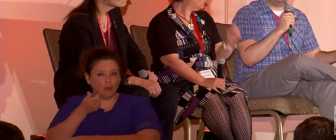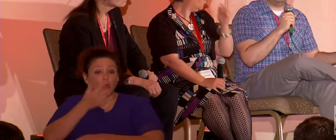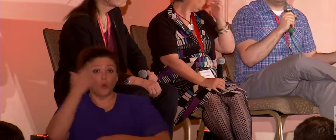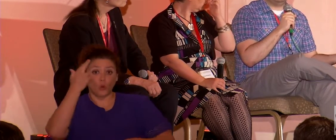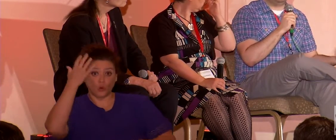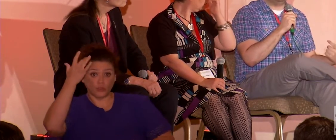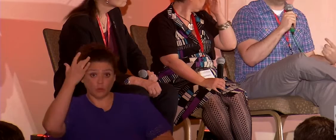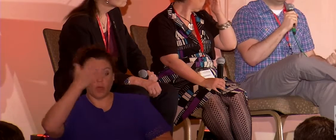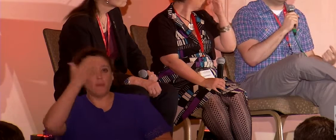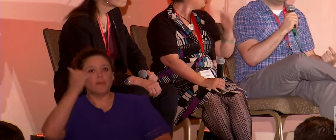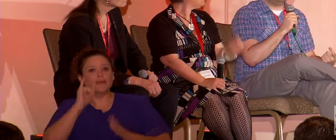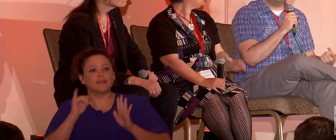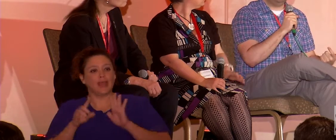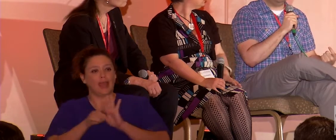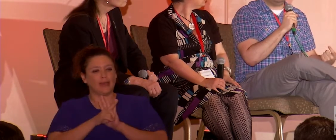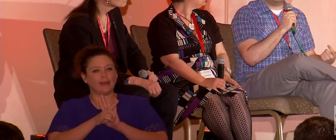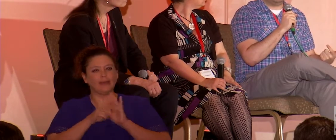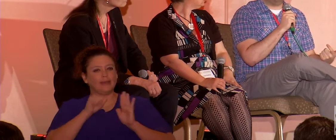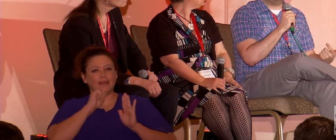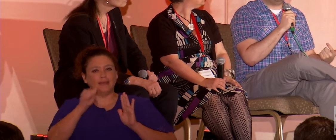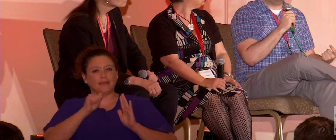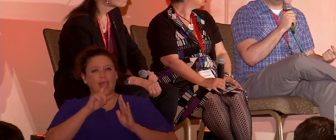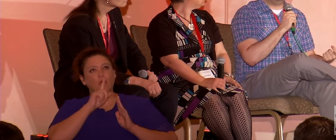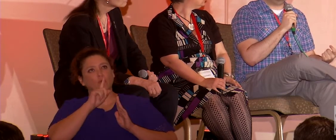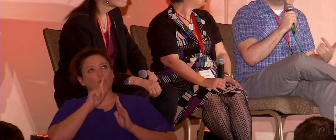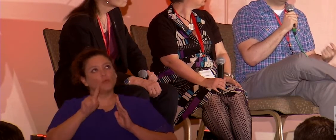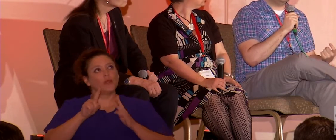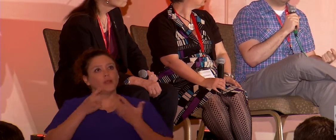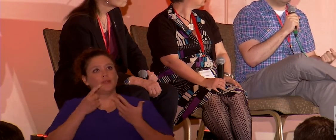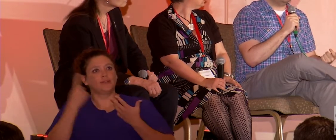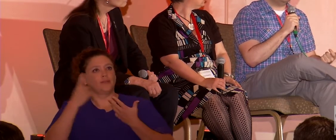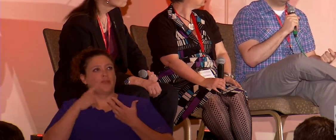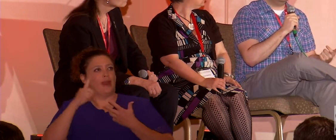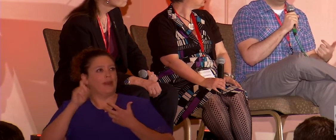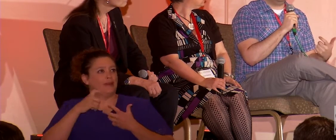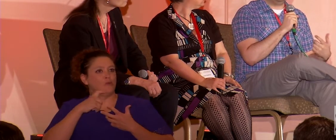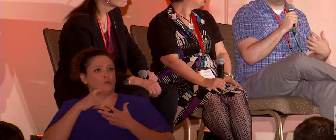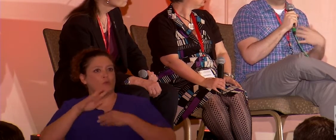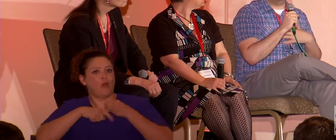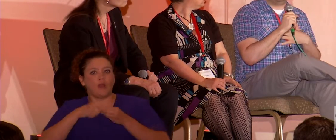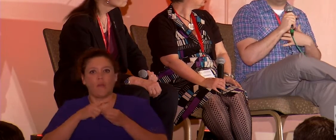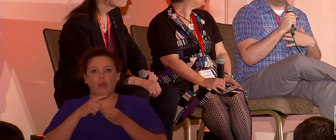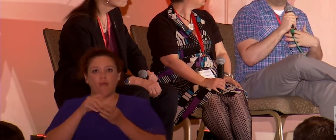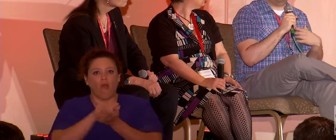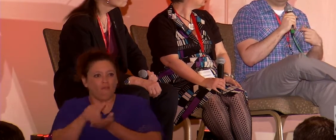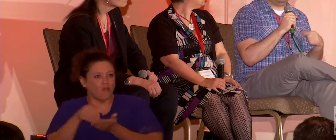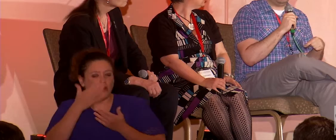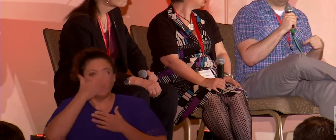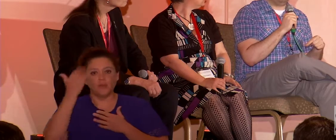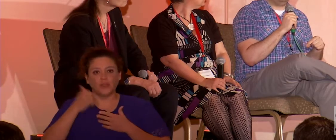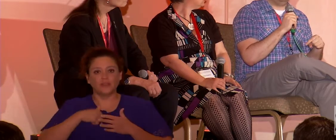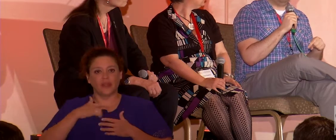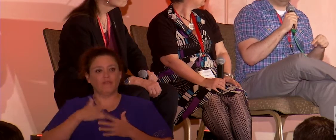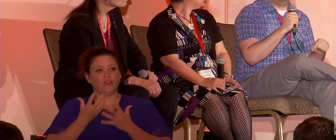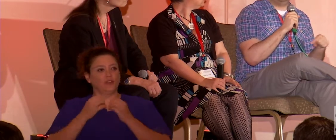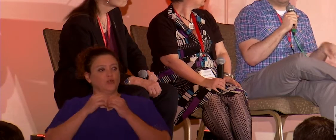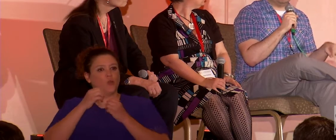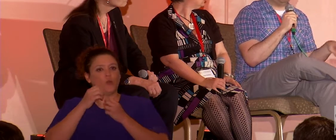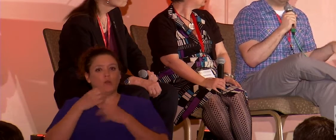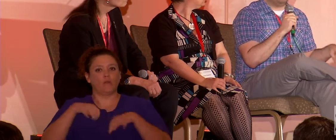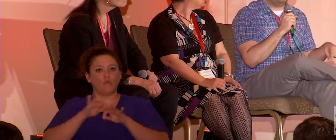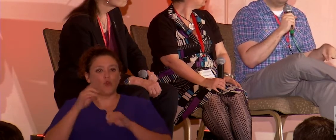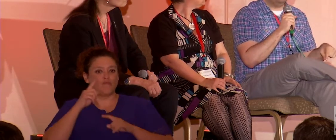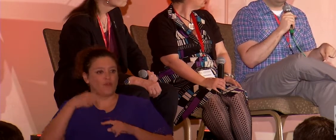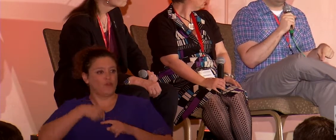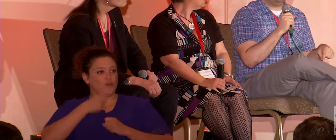because the identity is not as salient to me, because on a daily basis, I feel it's a lot more important that I advocate for my ability to